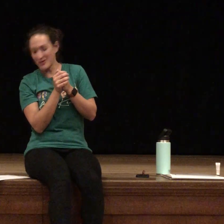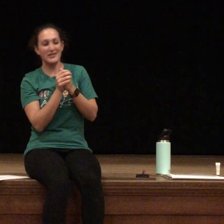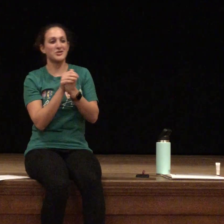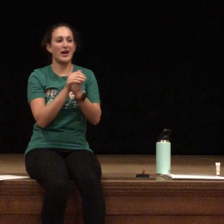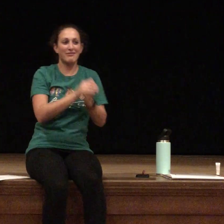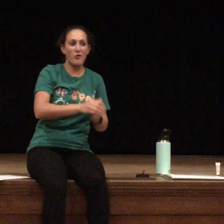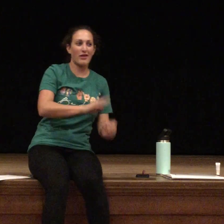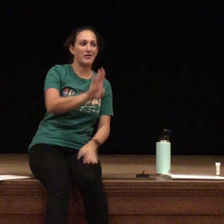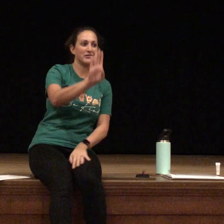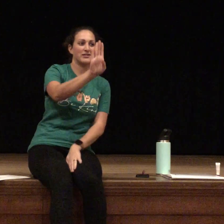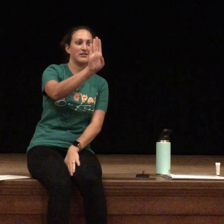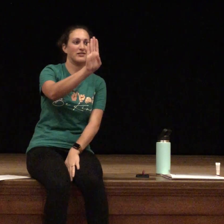let's try 4 letters.